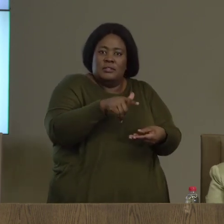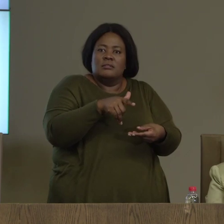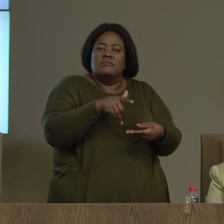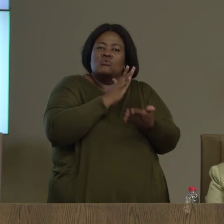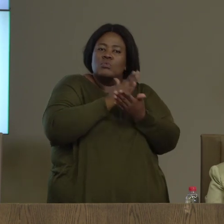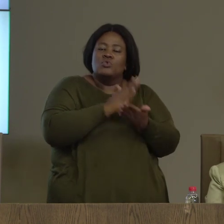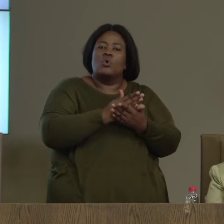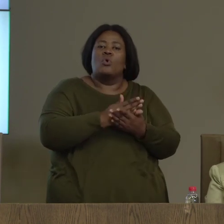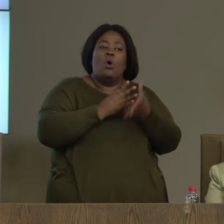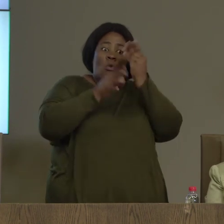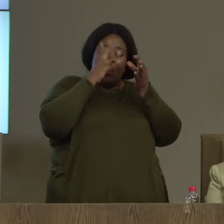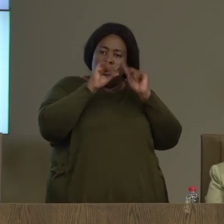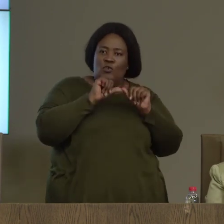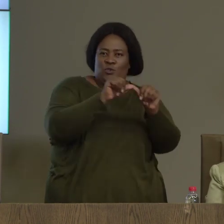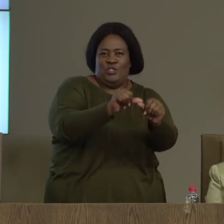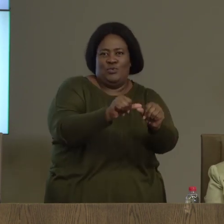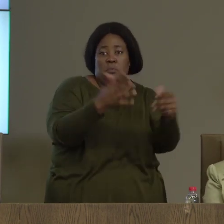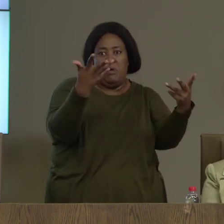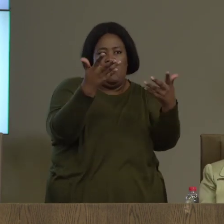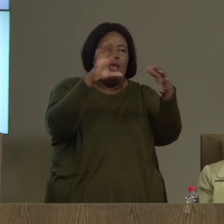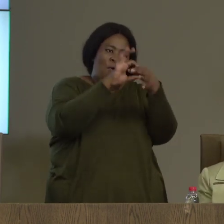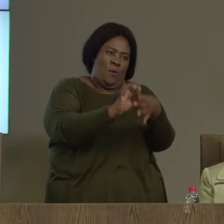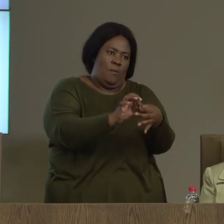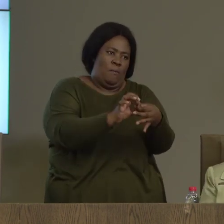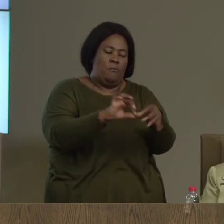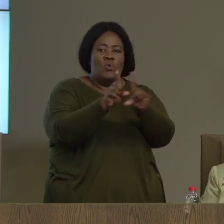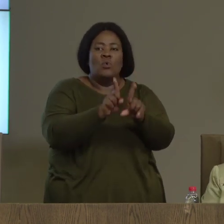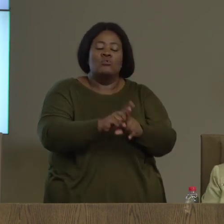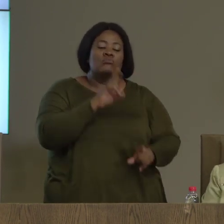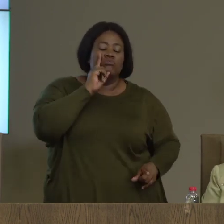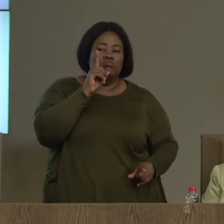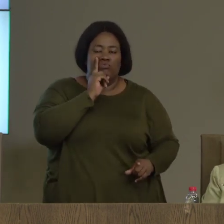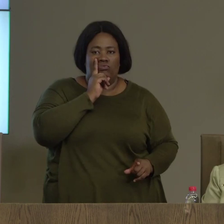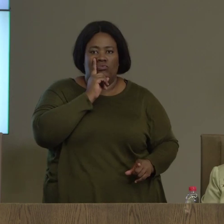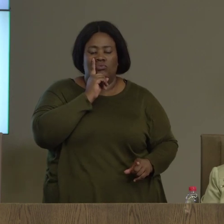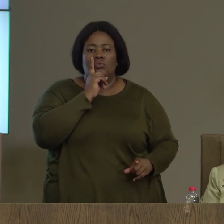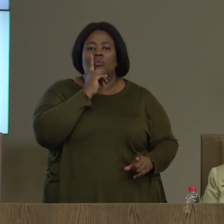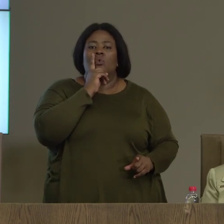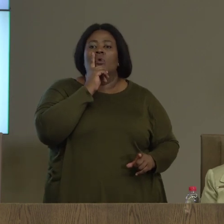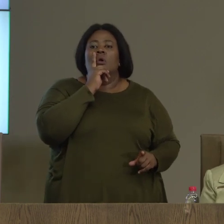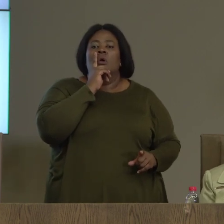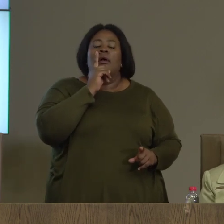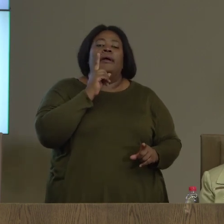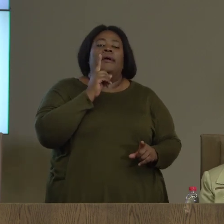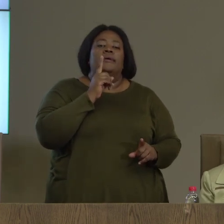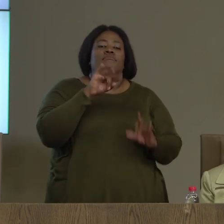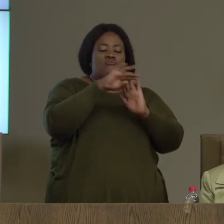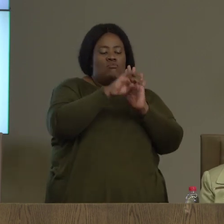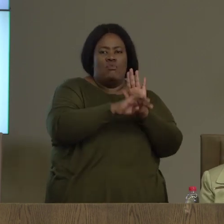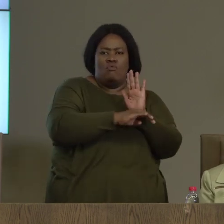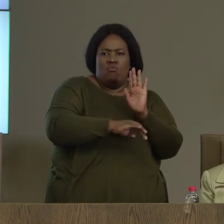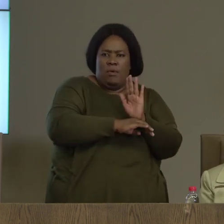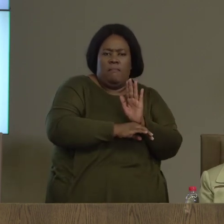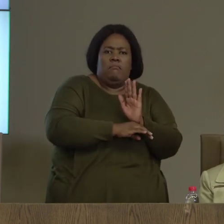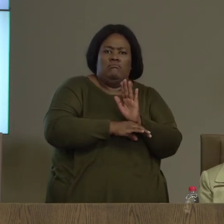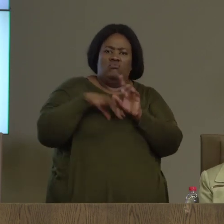continuing. But we're also counting mainly on what we call a recovery program. And that's what we're working on with the MECs, to